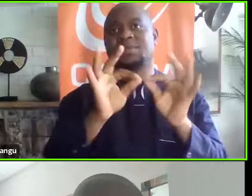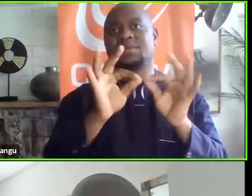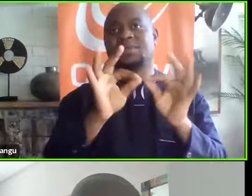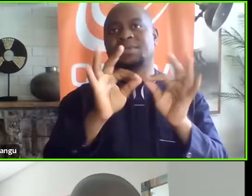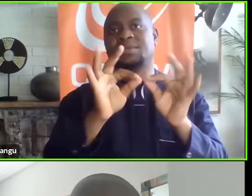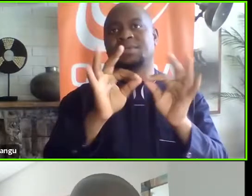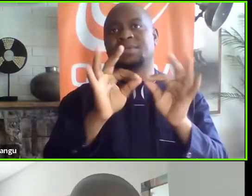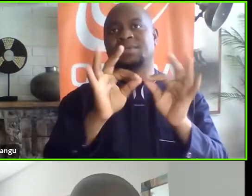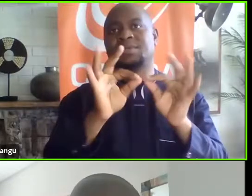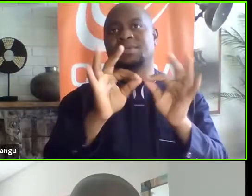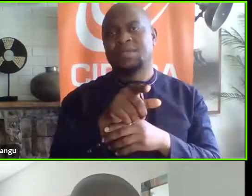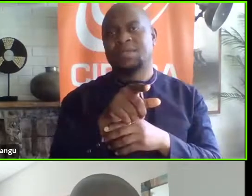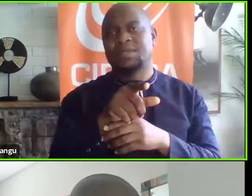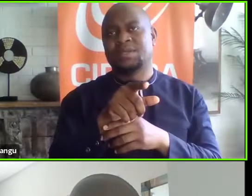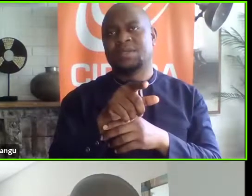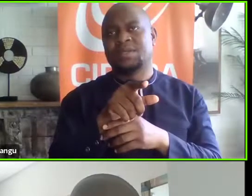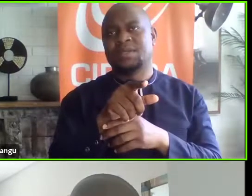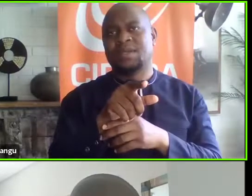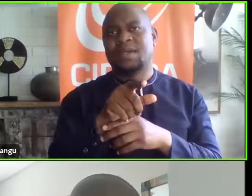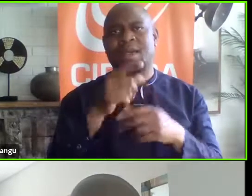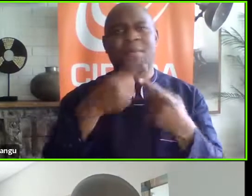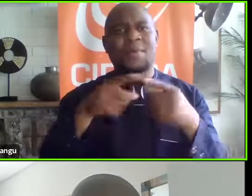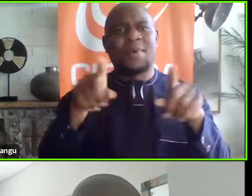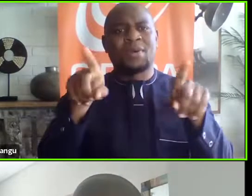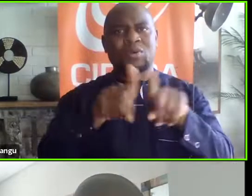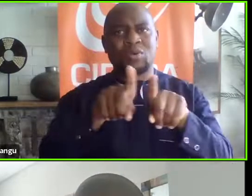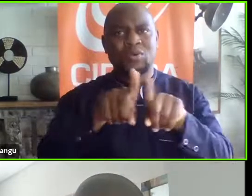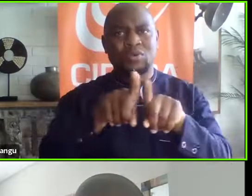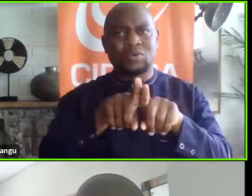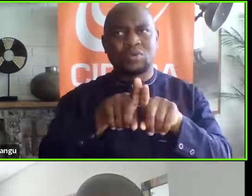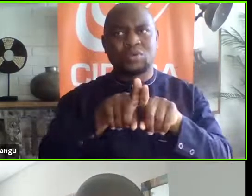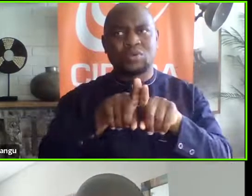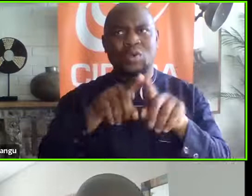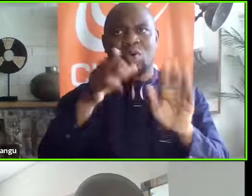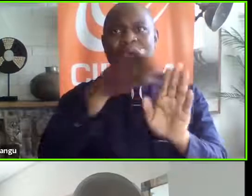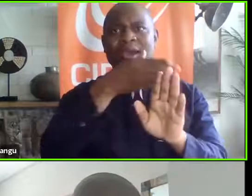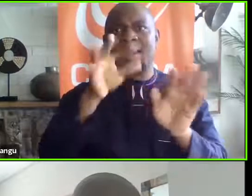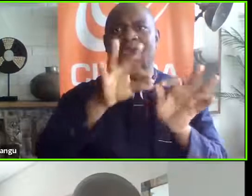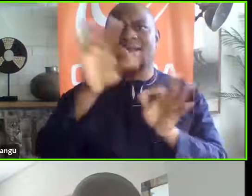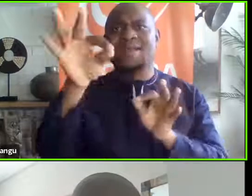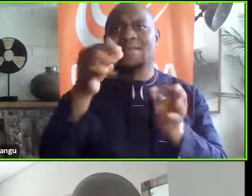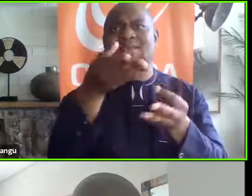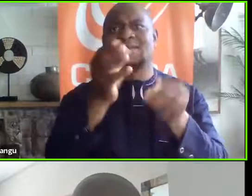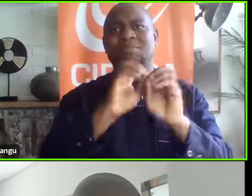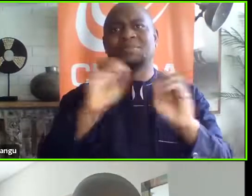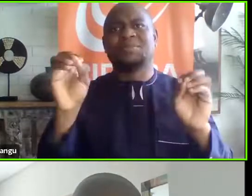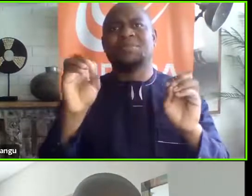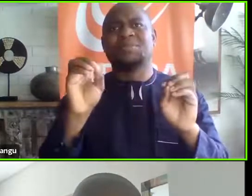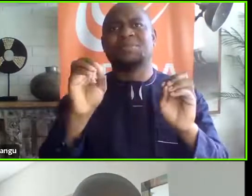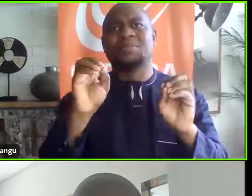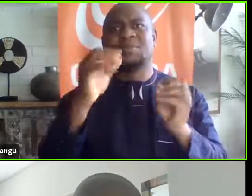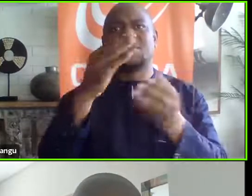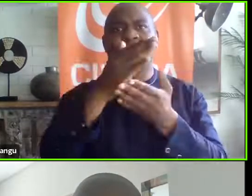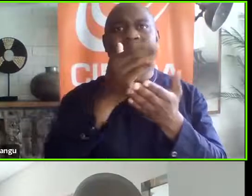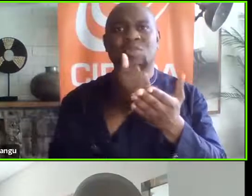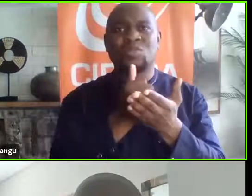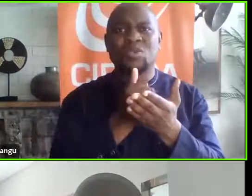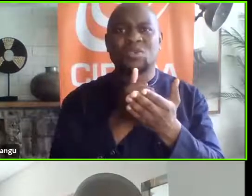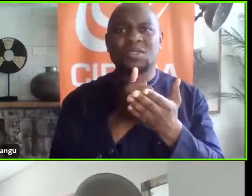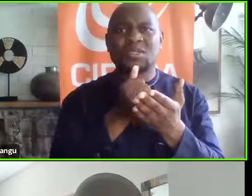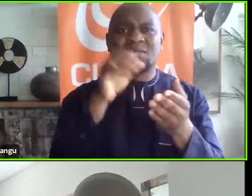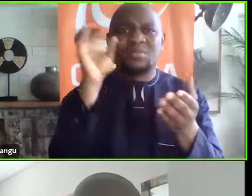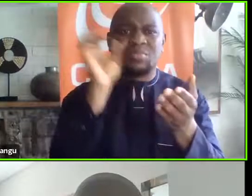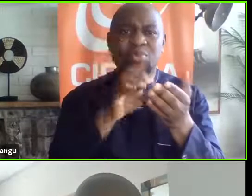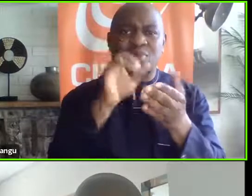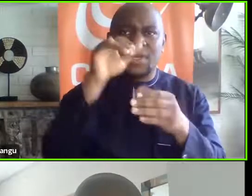previously, when they began putting sign language interpreters, but also the guidelines to regulate